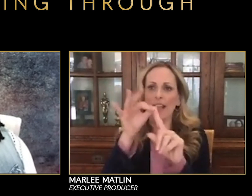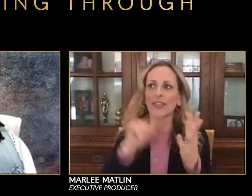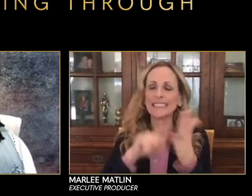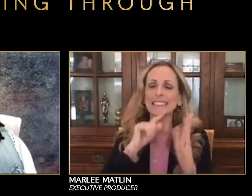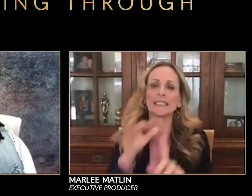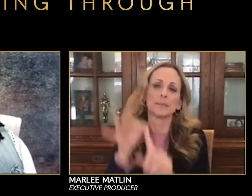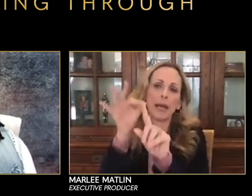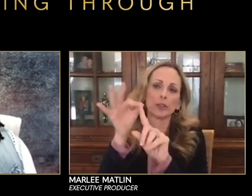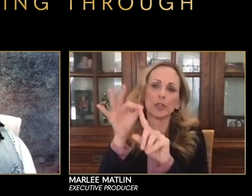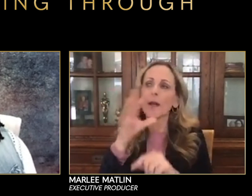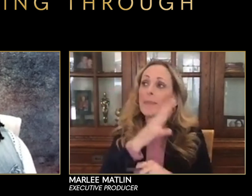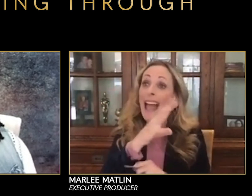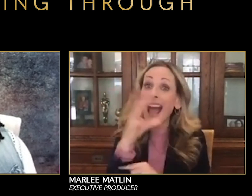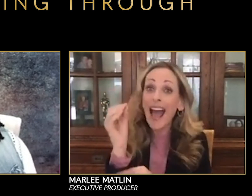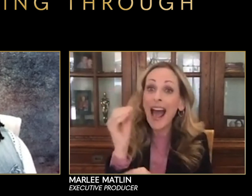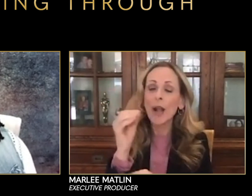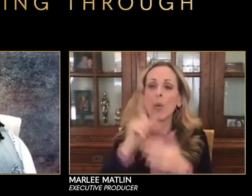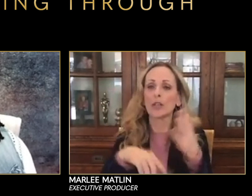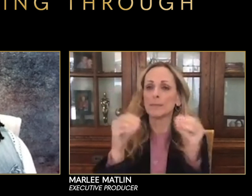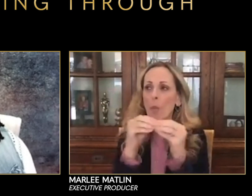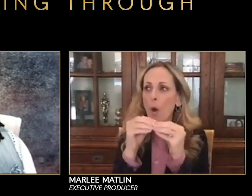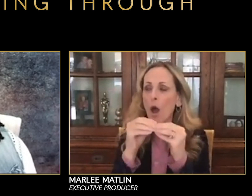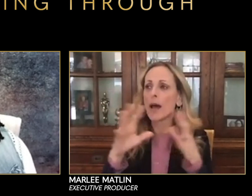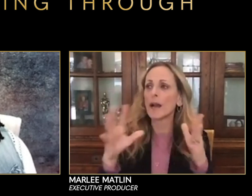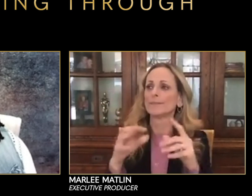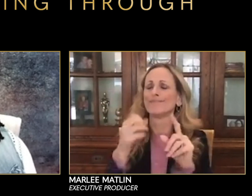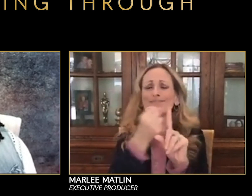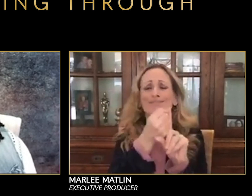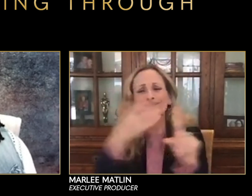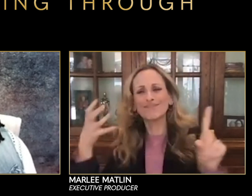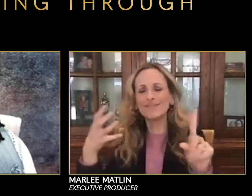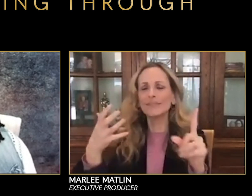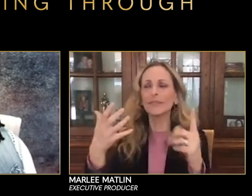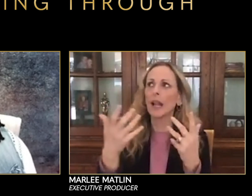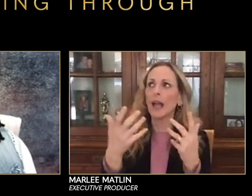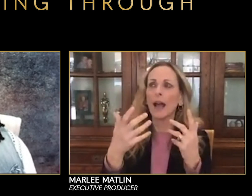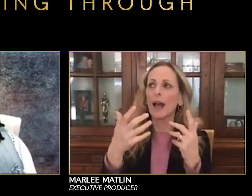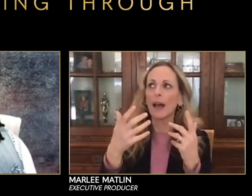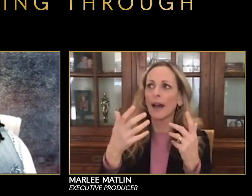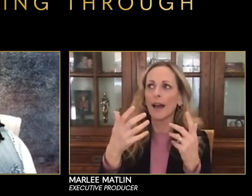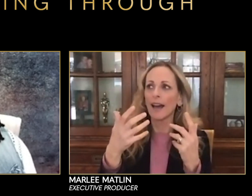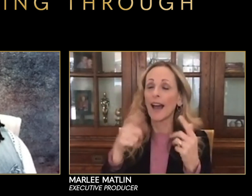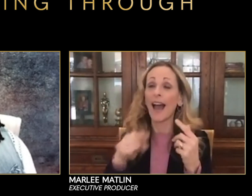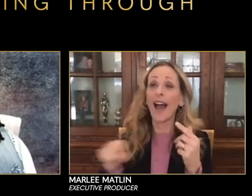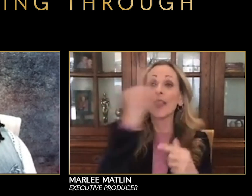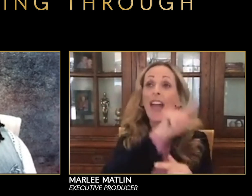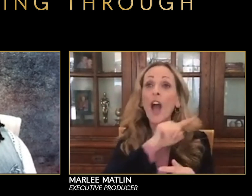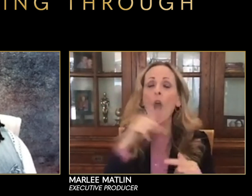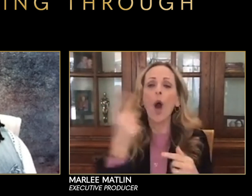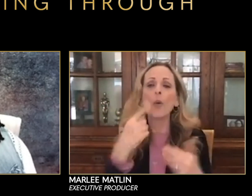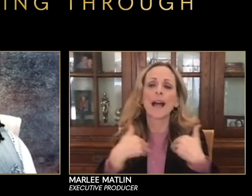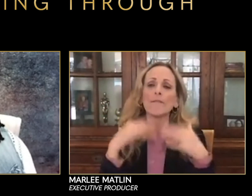this case, this is unique because it is authentic. And what's more,